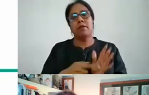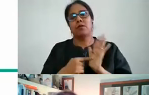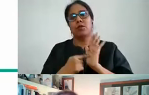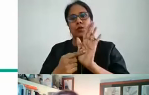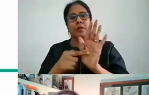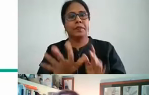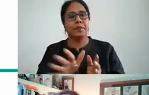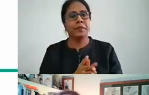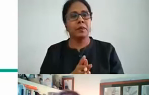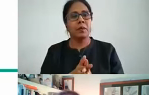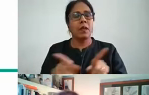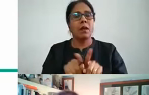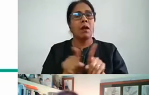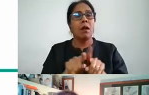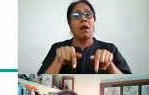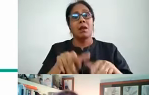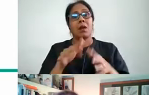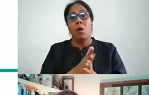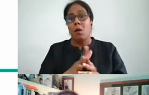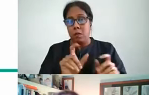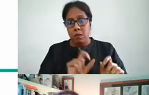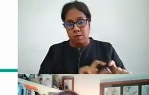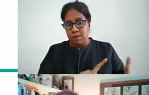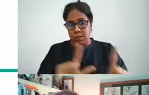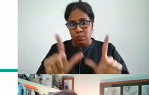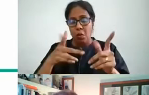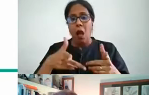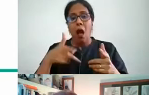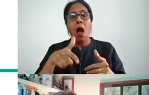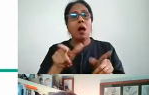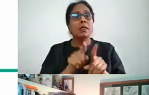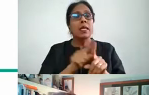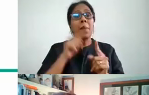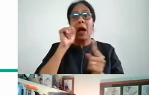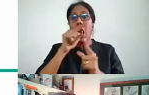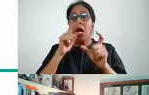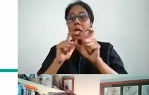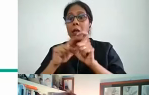they're not an official position of the IEEE.